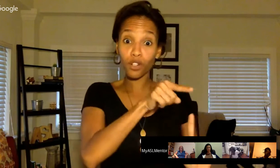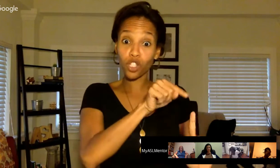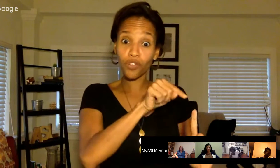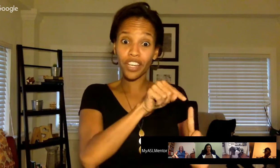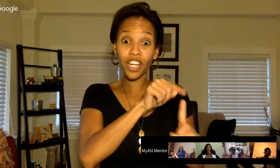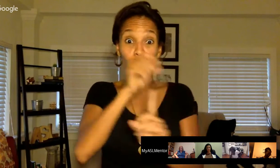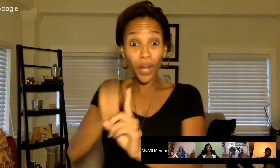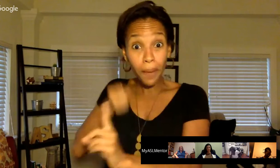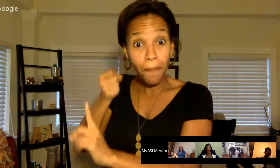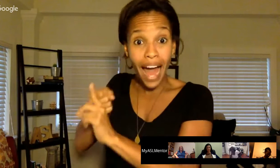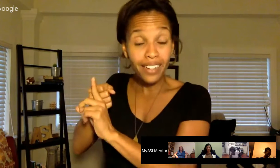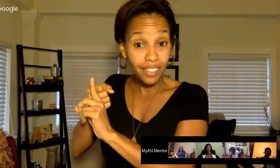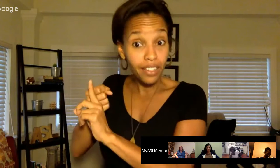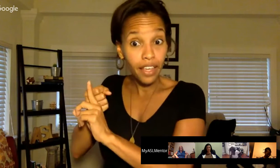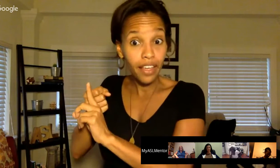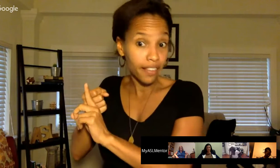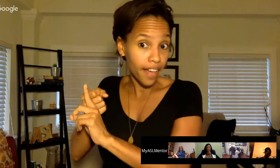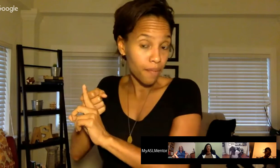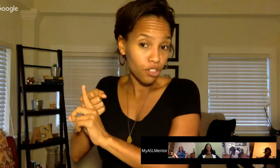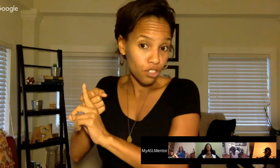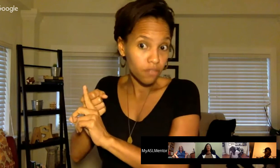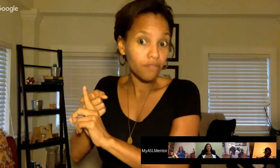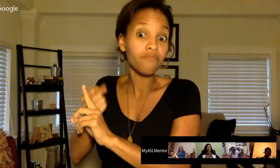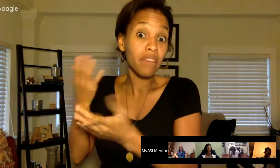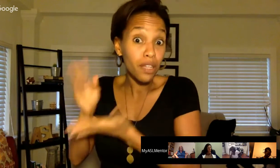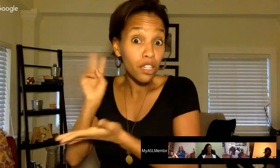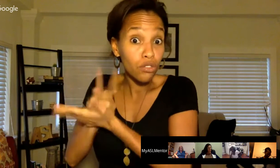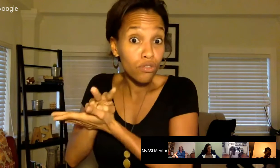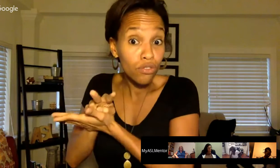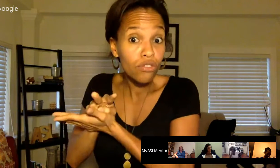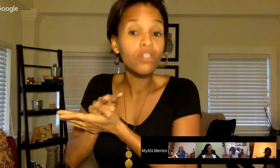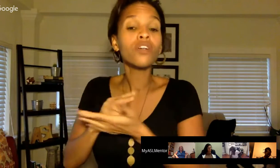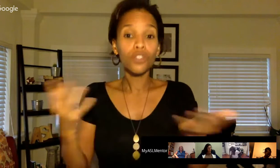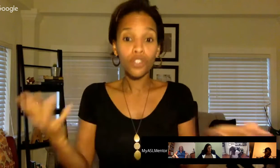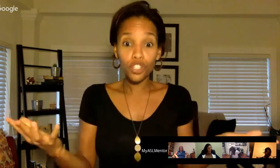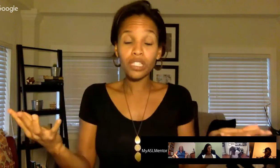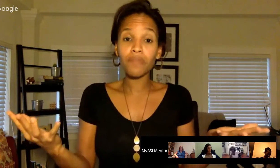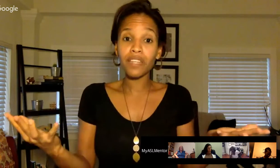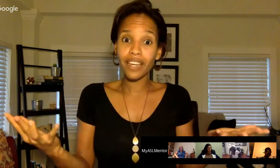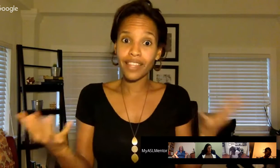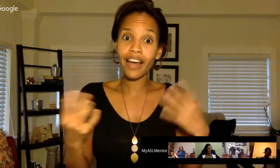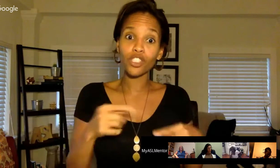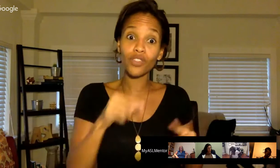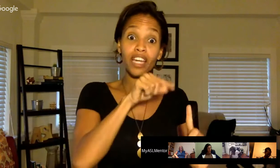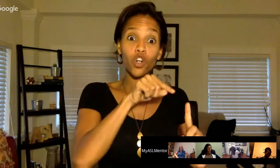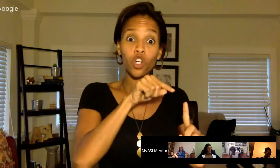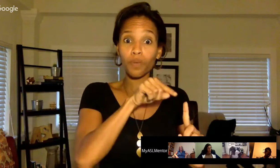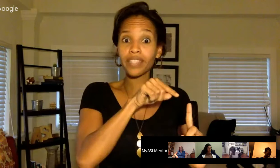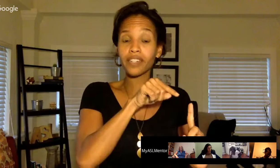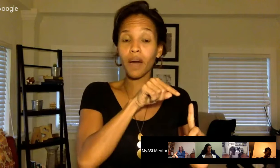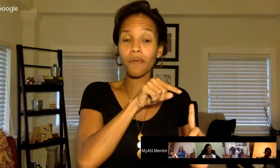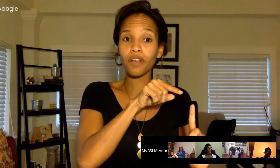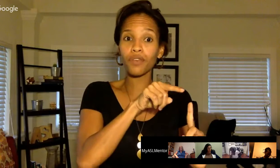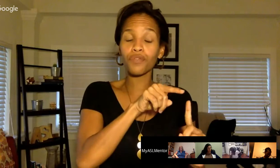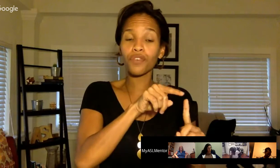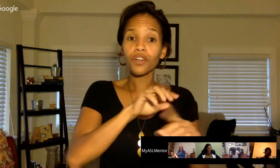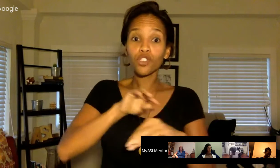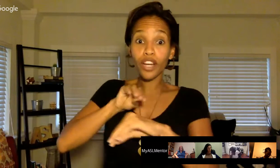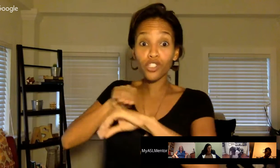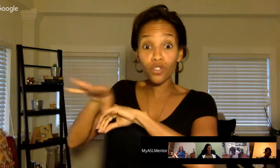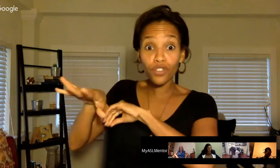this person over here will impact that person, maybe lose. You could do something like that. So that incorporates a couple